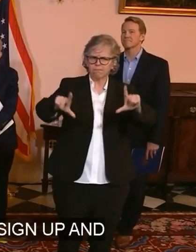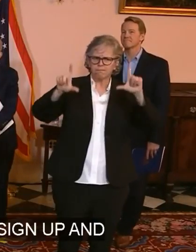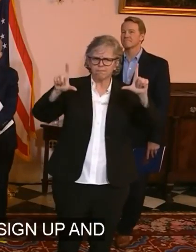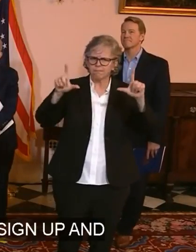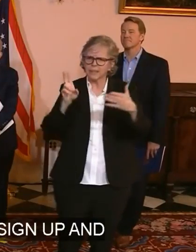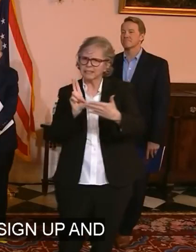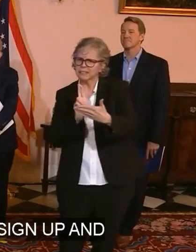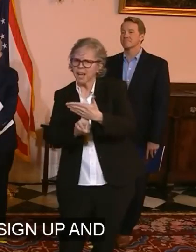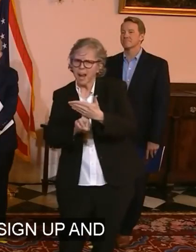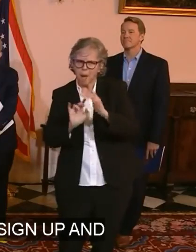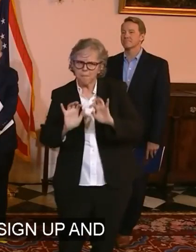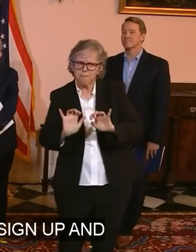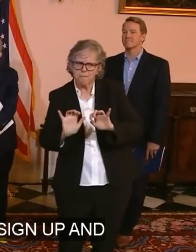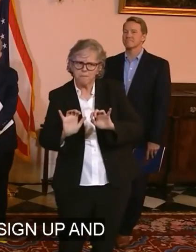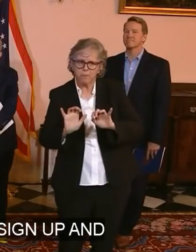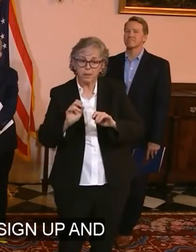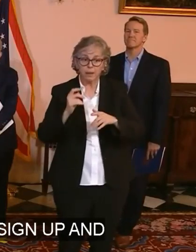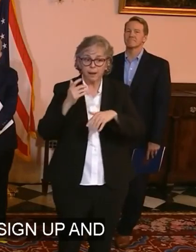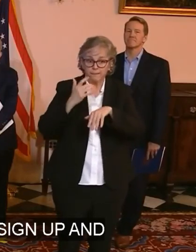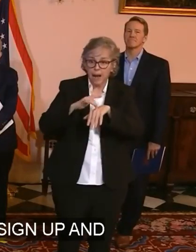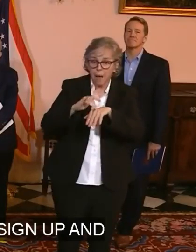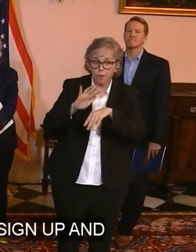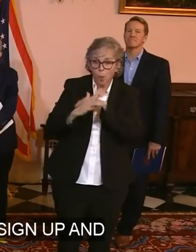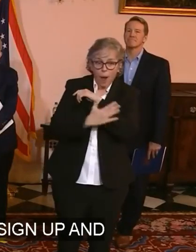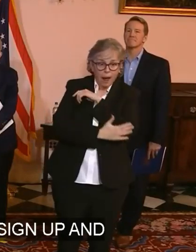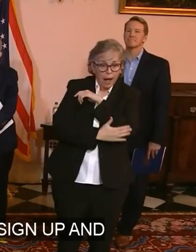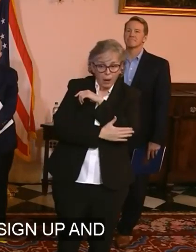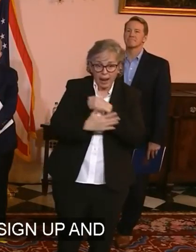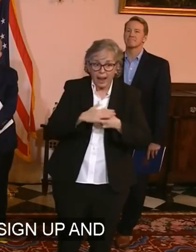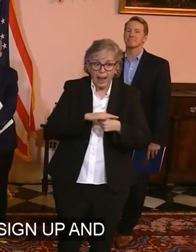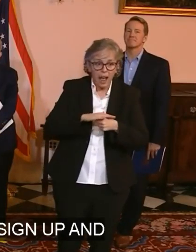start getting the books. So we hope you'll take advantage of that.